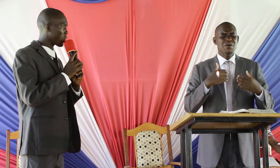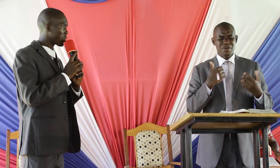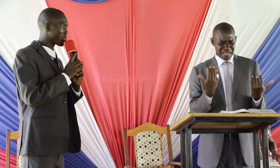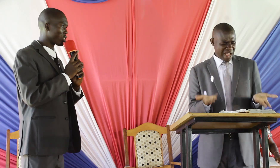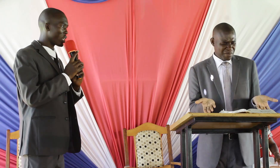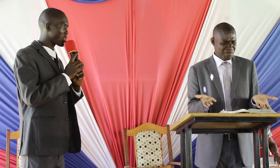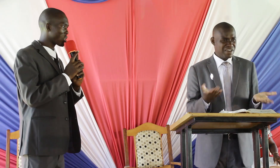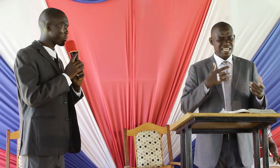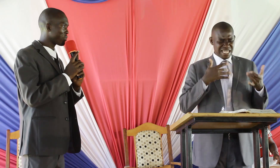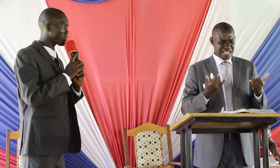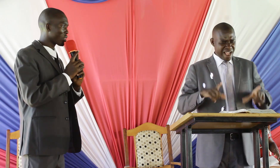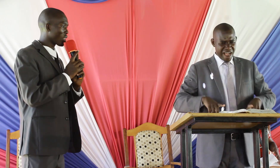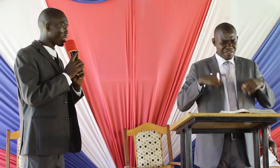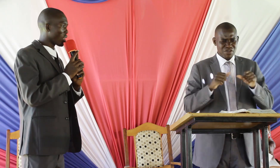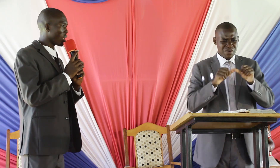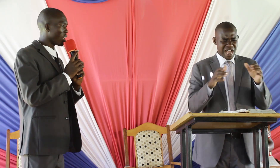including a lot of stress.